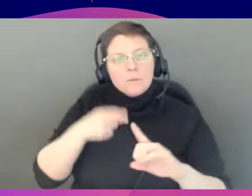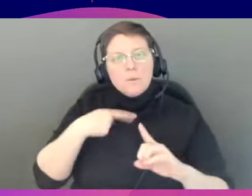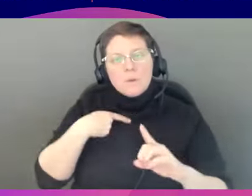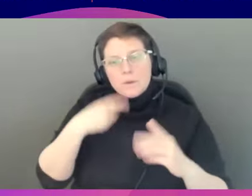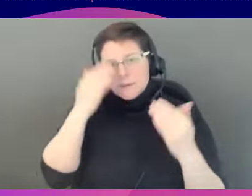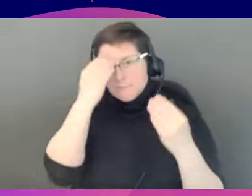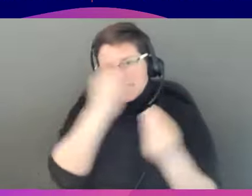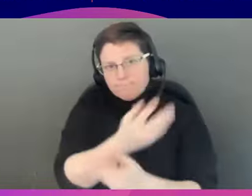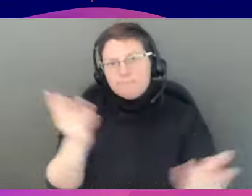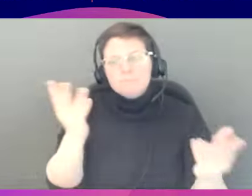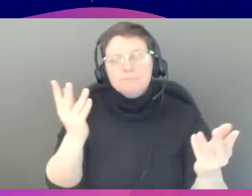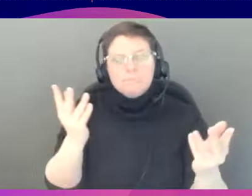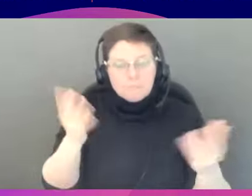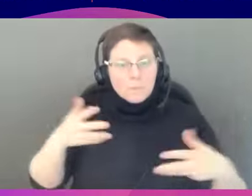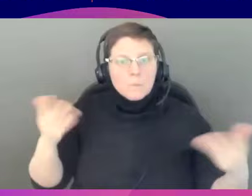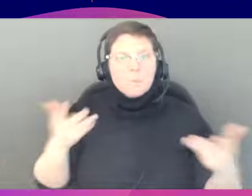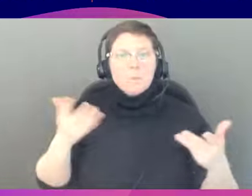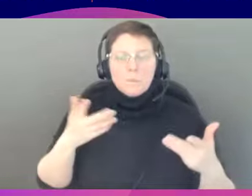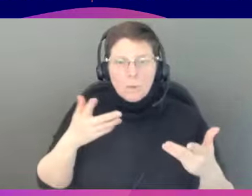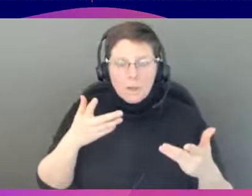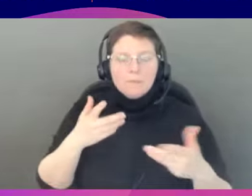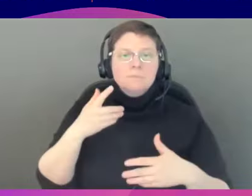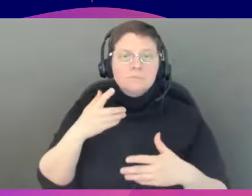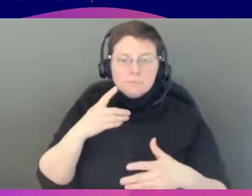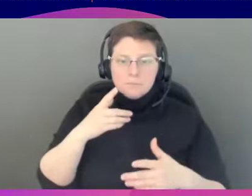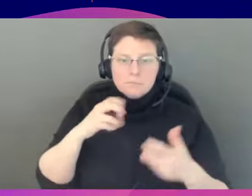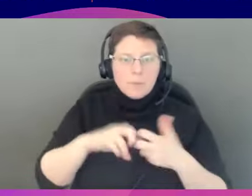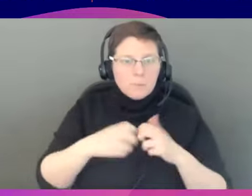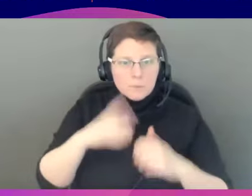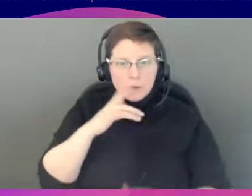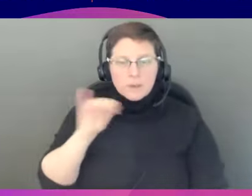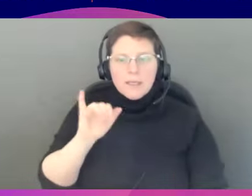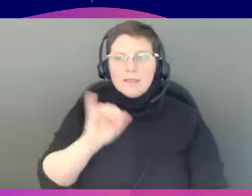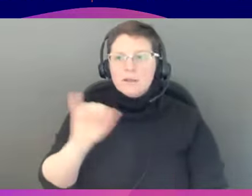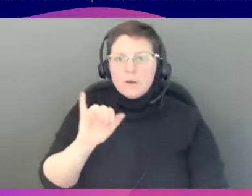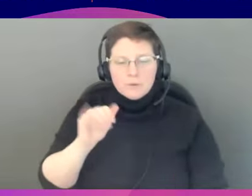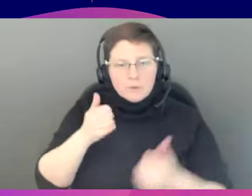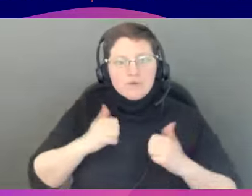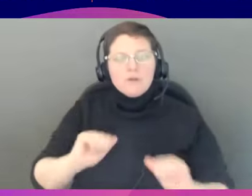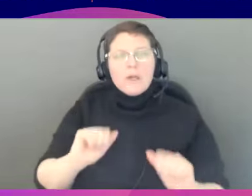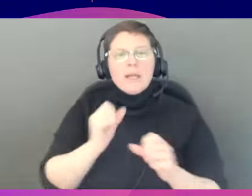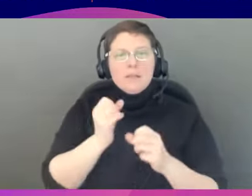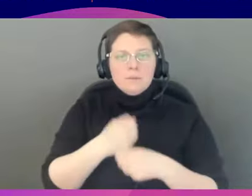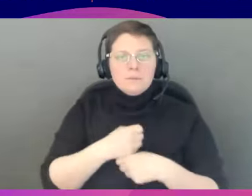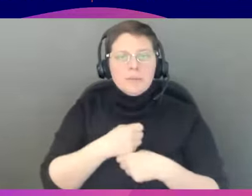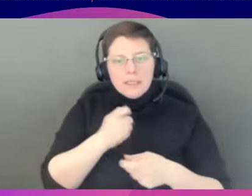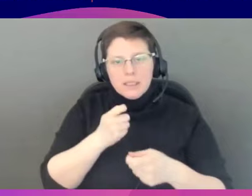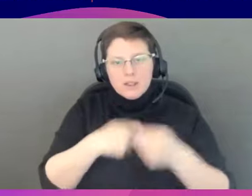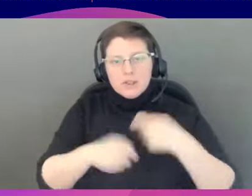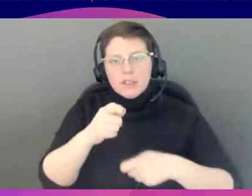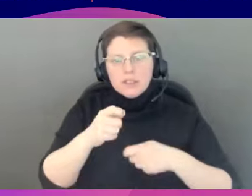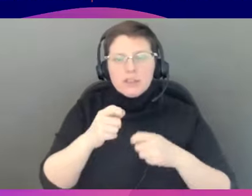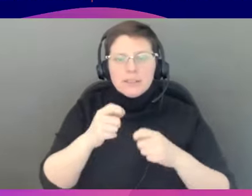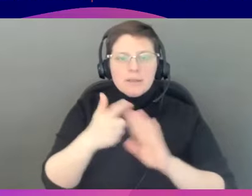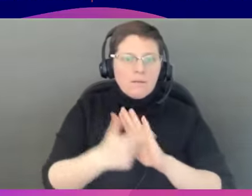and also to support legislative and policy amendments that will create lasting change in Canada's animal welfare landscape.